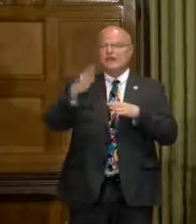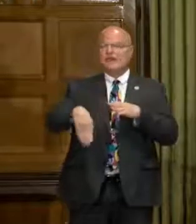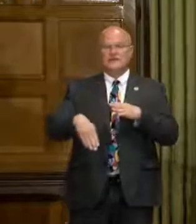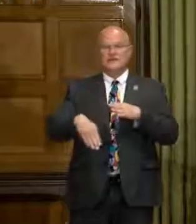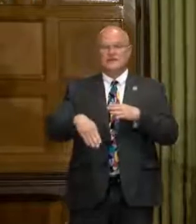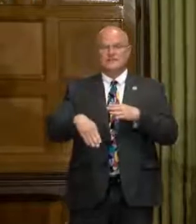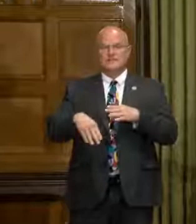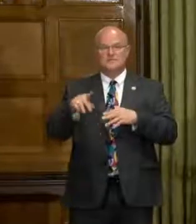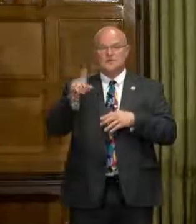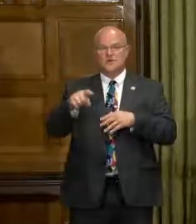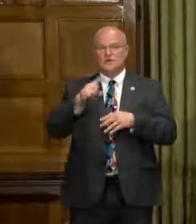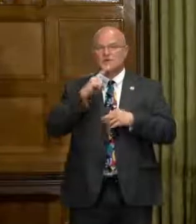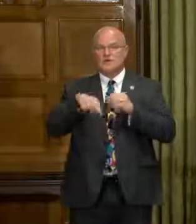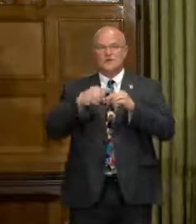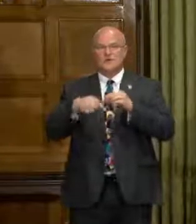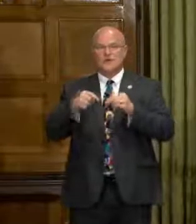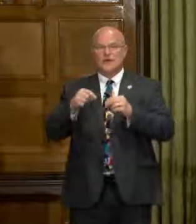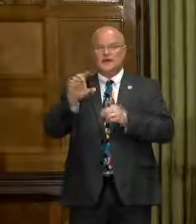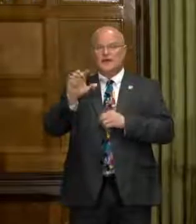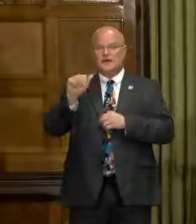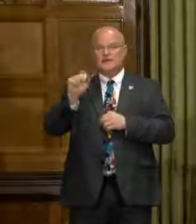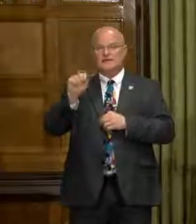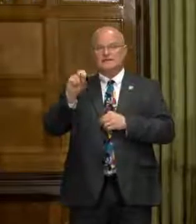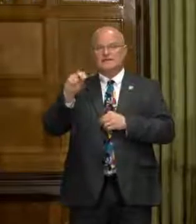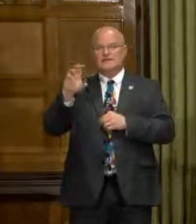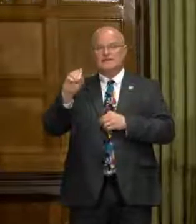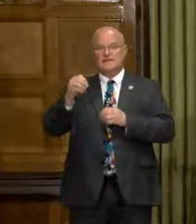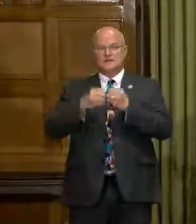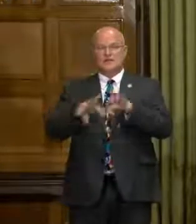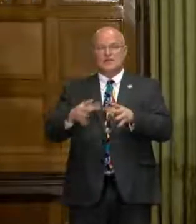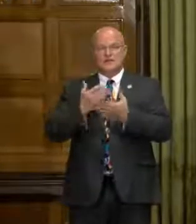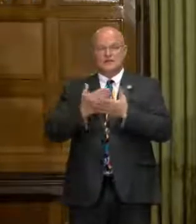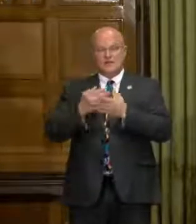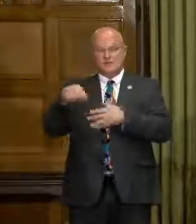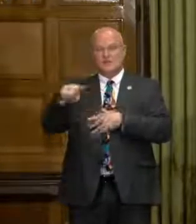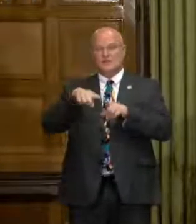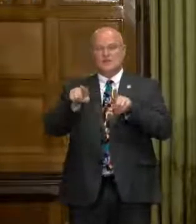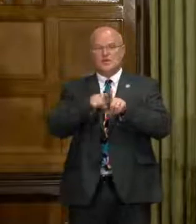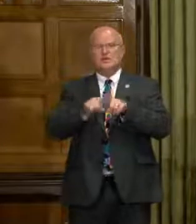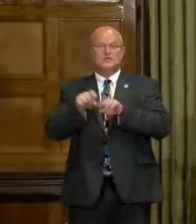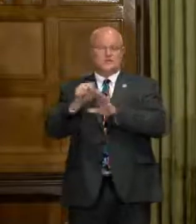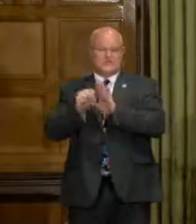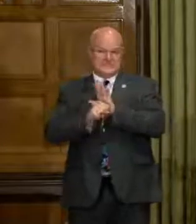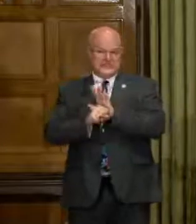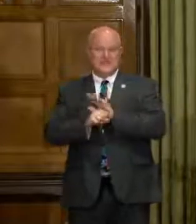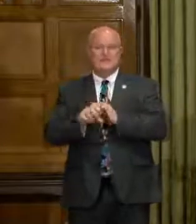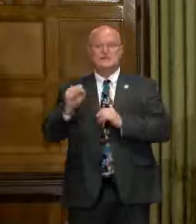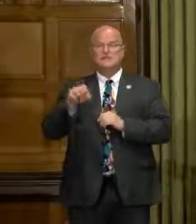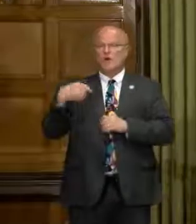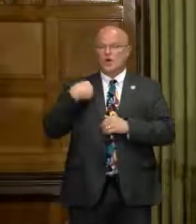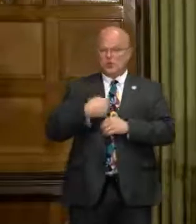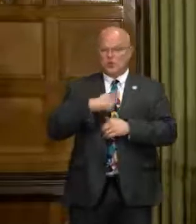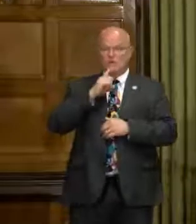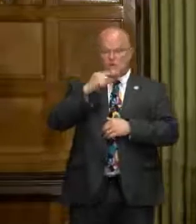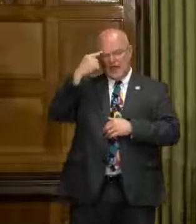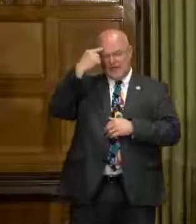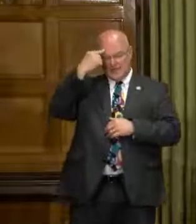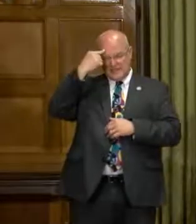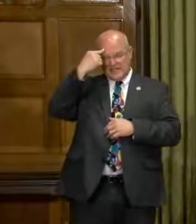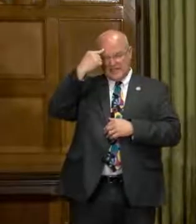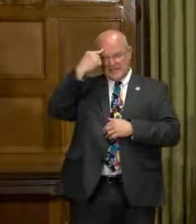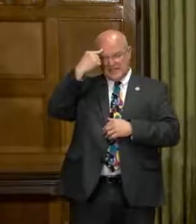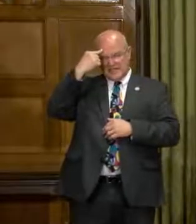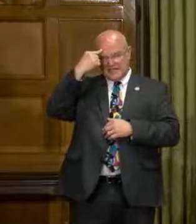outcomes. The question was about casinos lost revenue to them, but also to the state. And so we were, I believe it